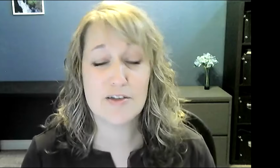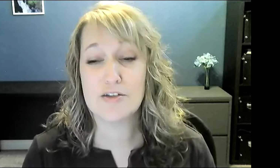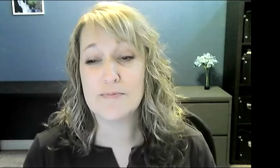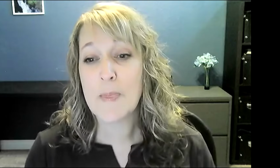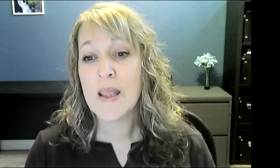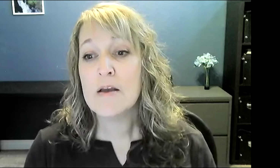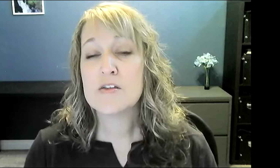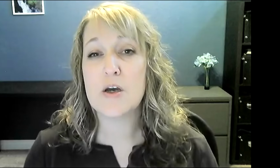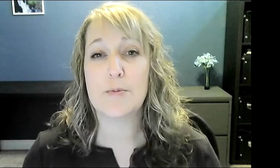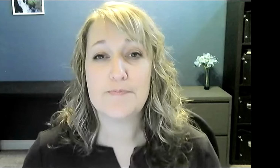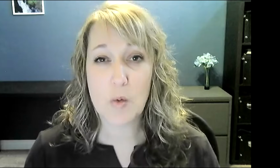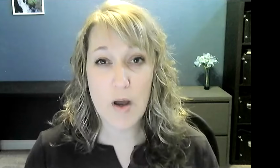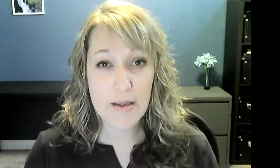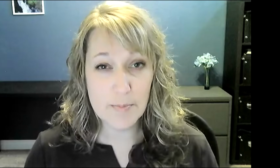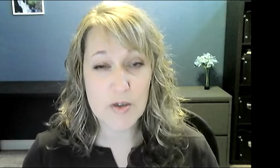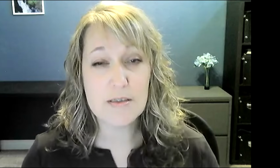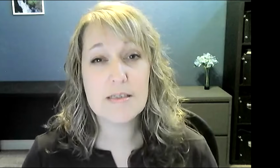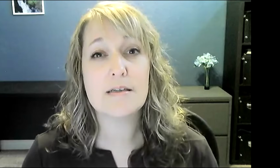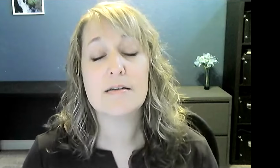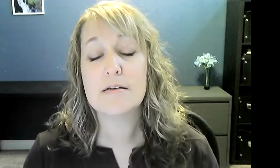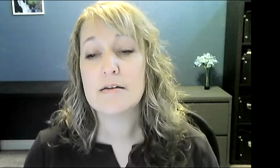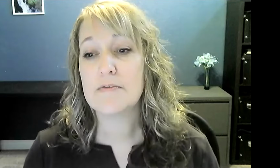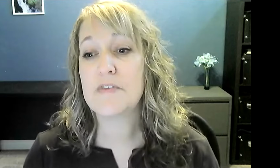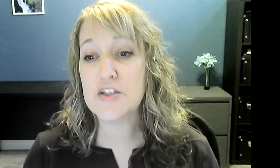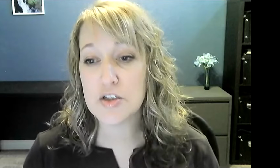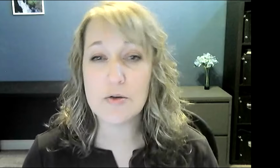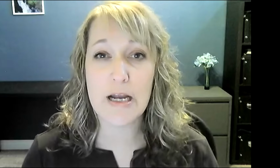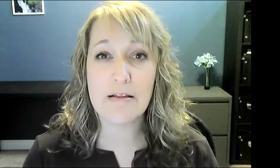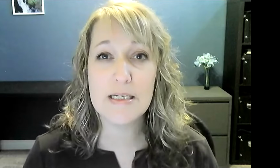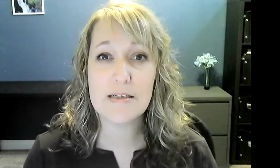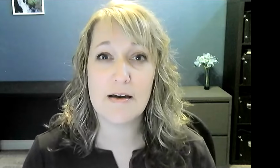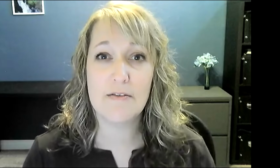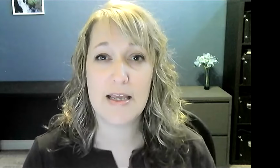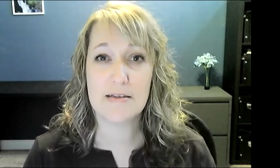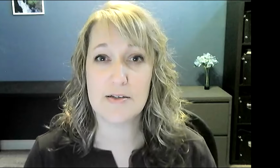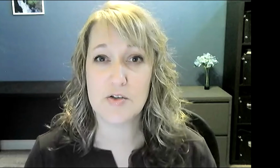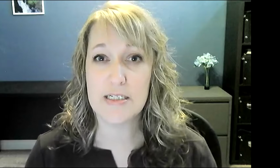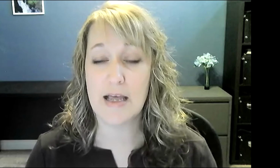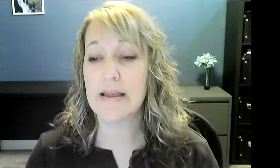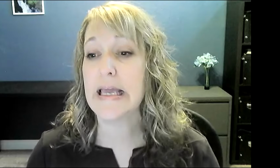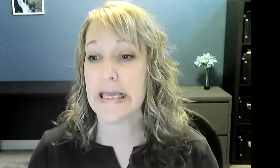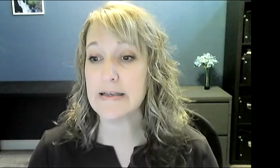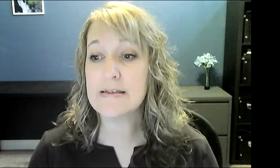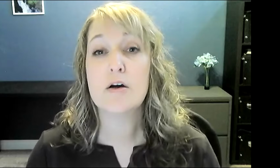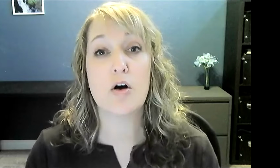English. So one important feature or element of ASL storytelling is